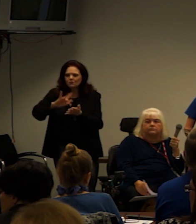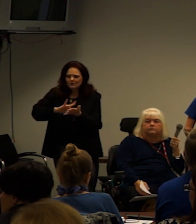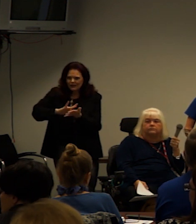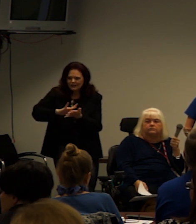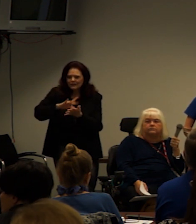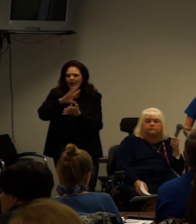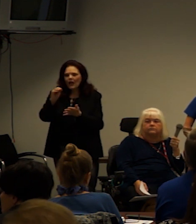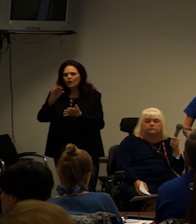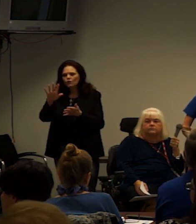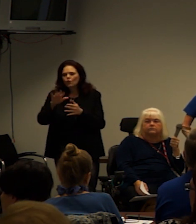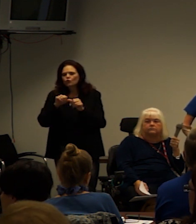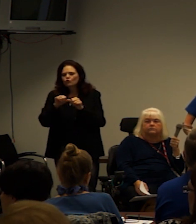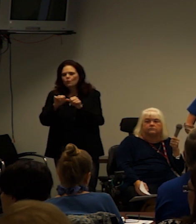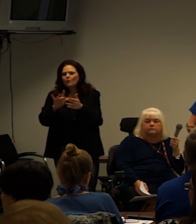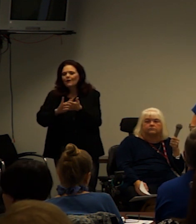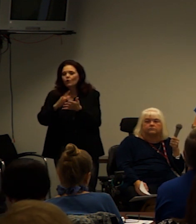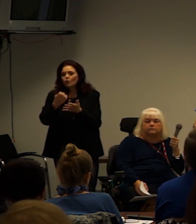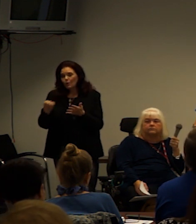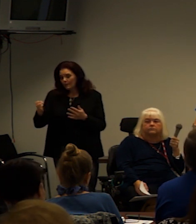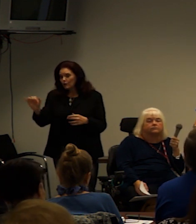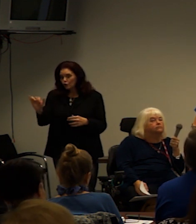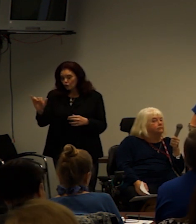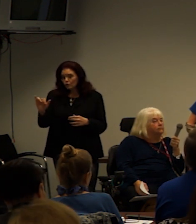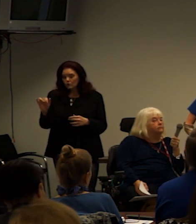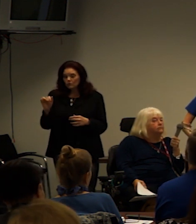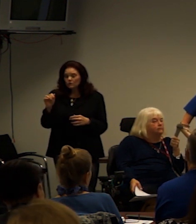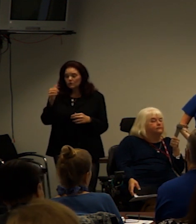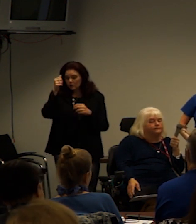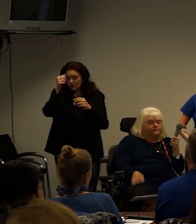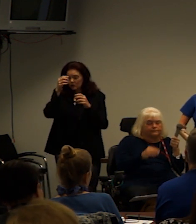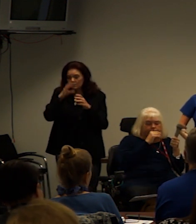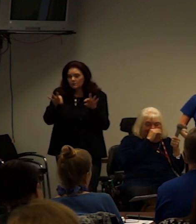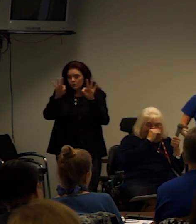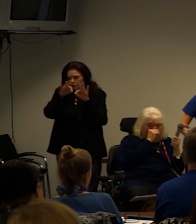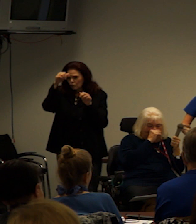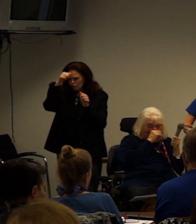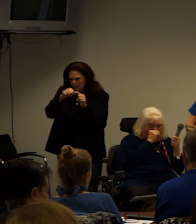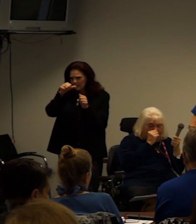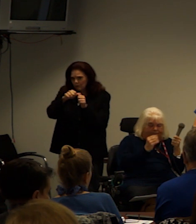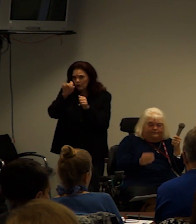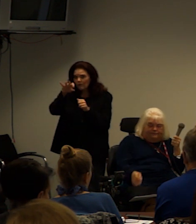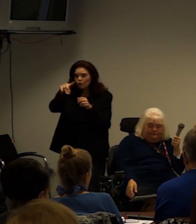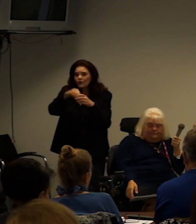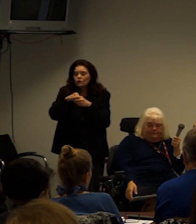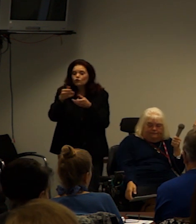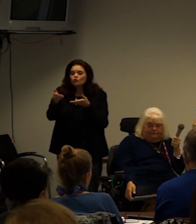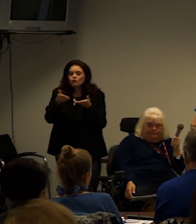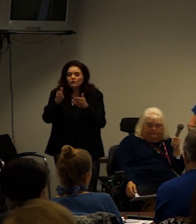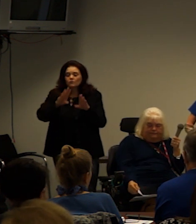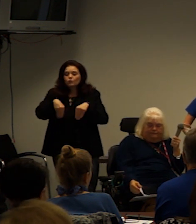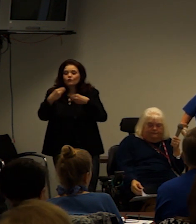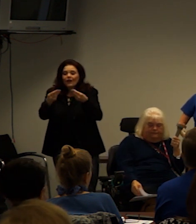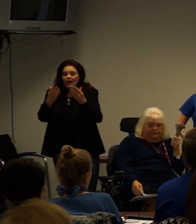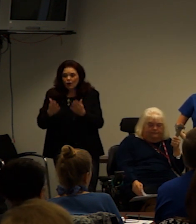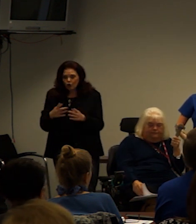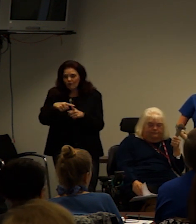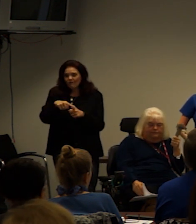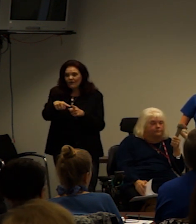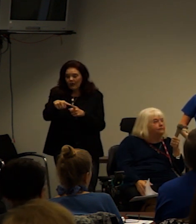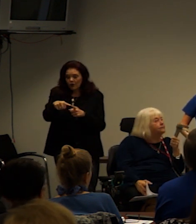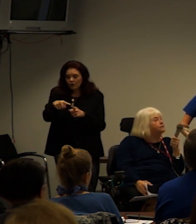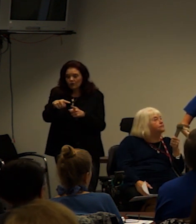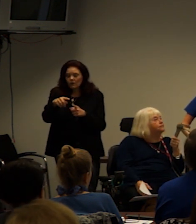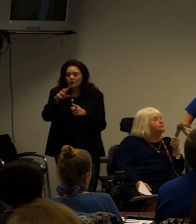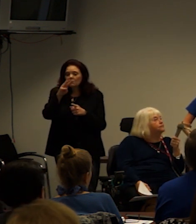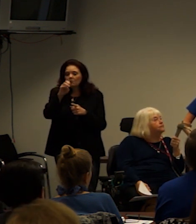medicine and replace mm-hmm. your medical equipment as well. And that's a good thing to remember, particularly if you're in the service provider field, that often Medicaid